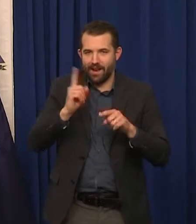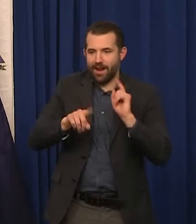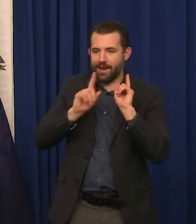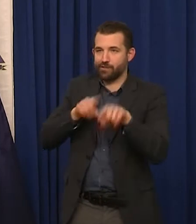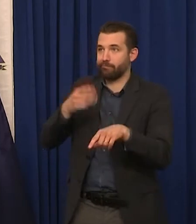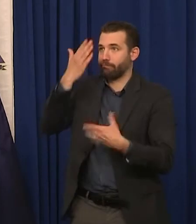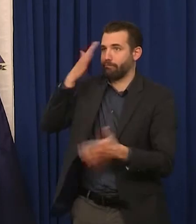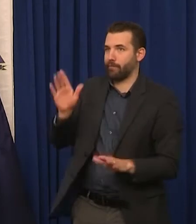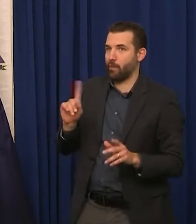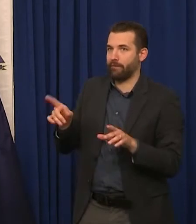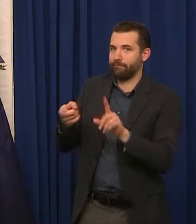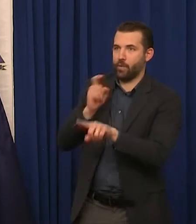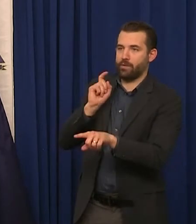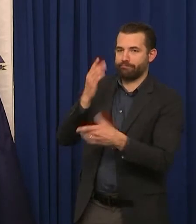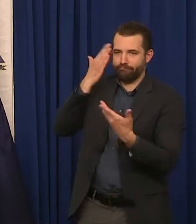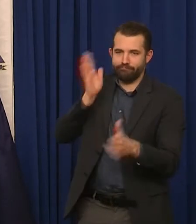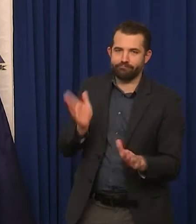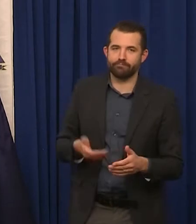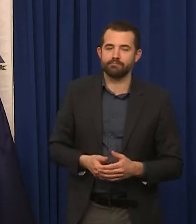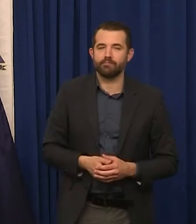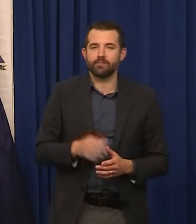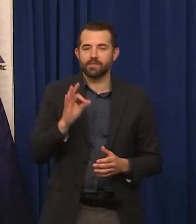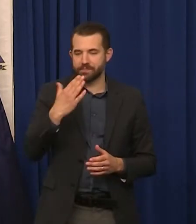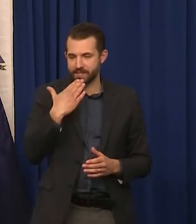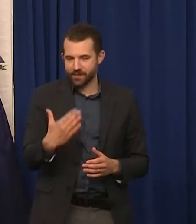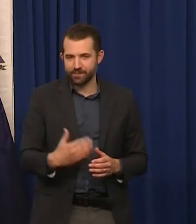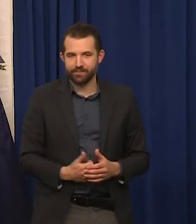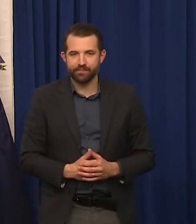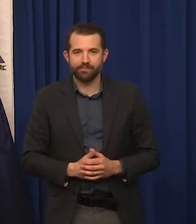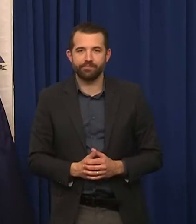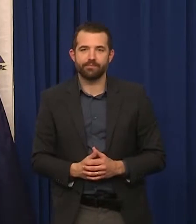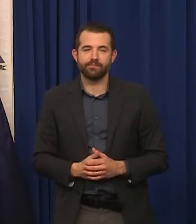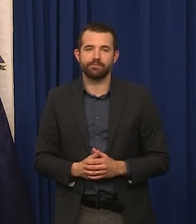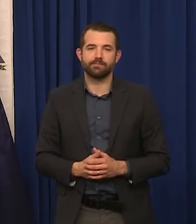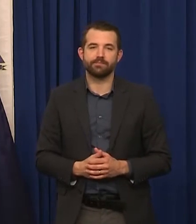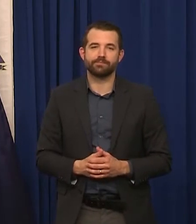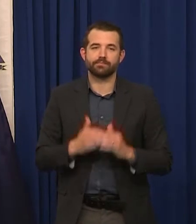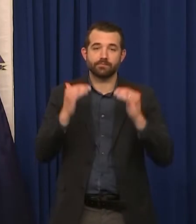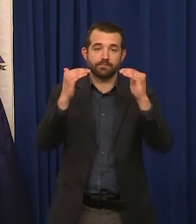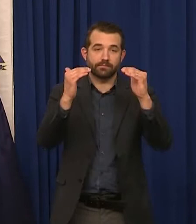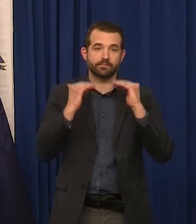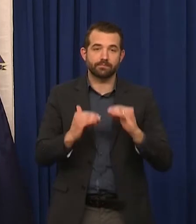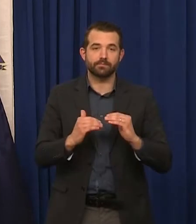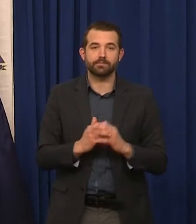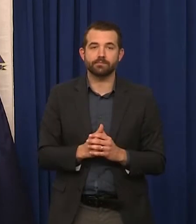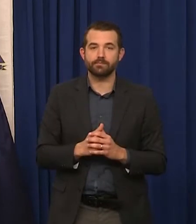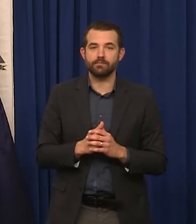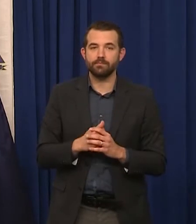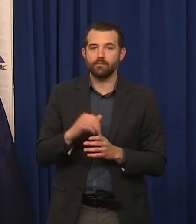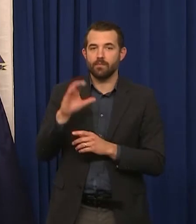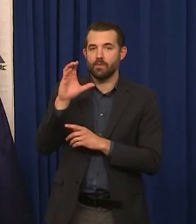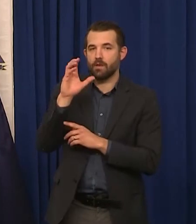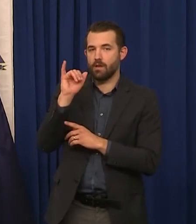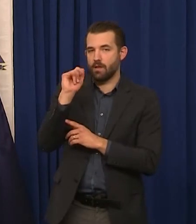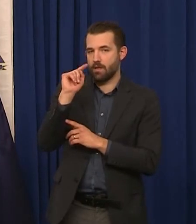Okay, thanks. You bet. Okay. And we will turn next to Caitlin Andrews at the